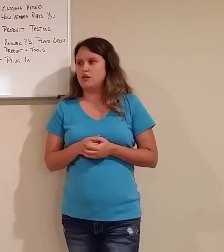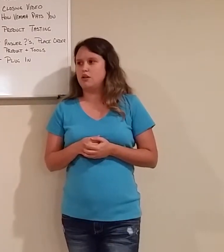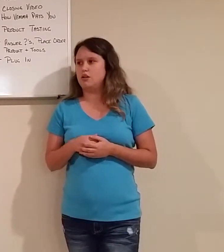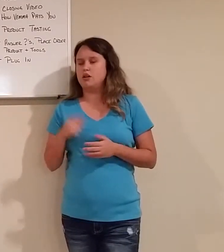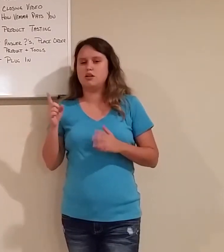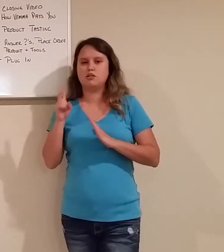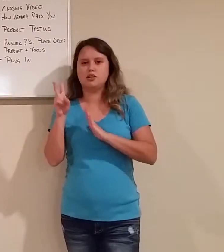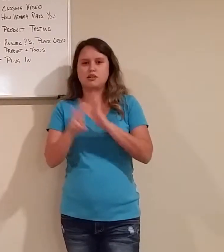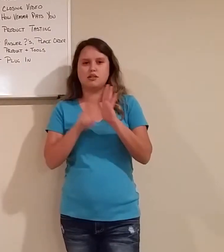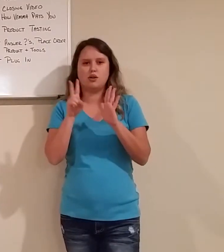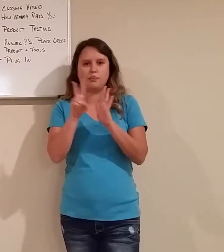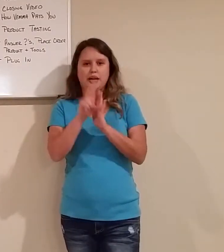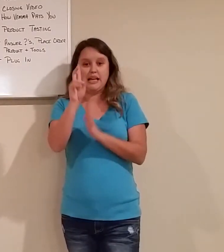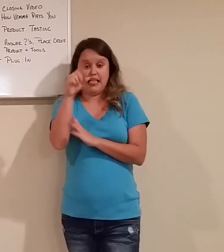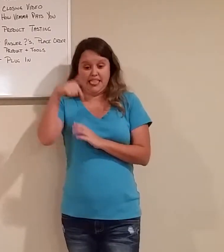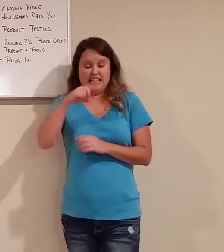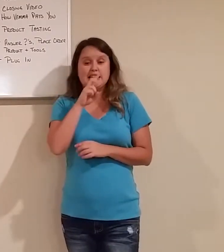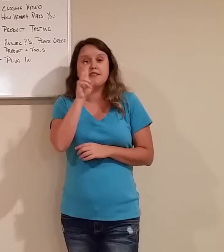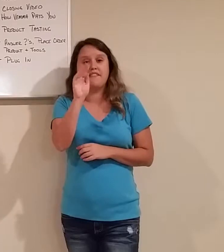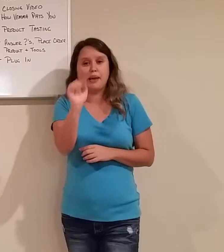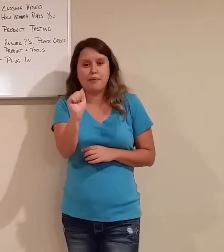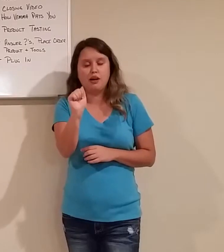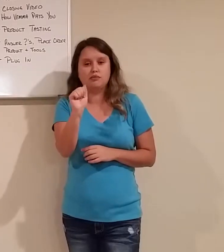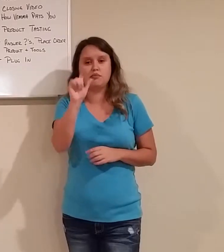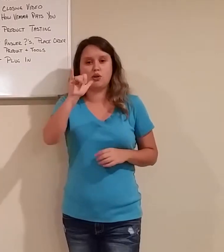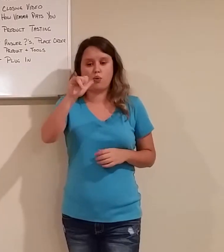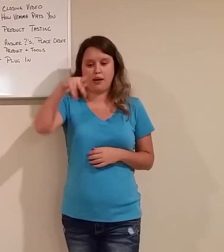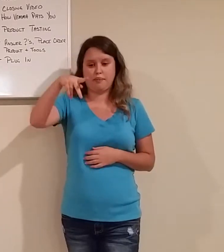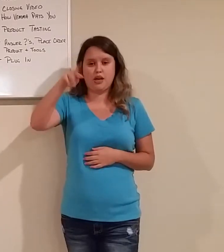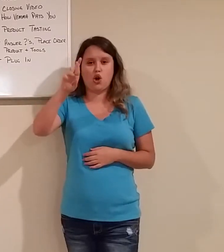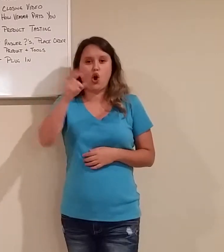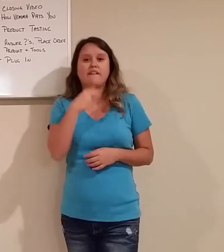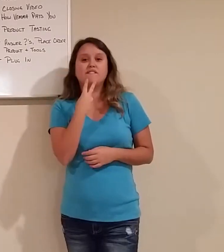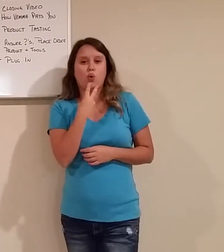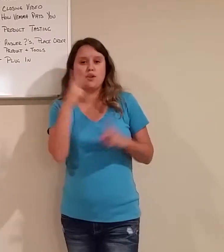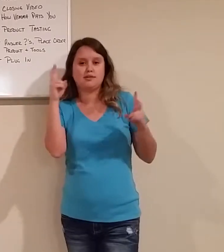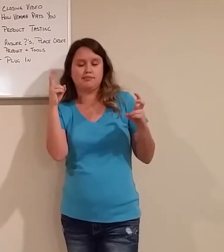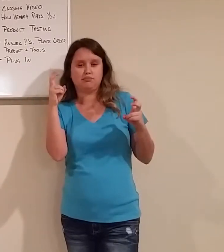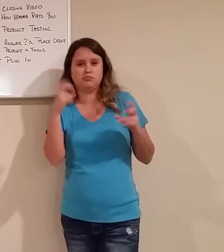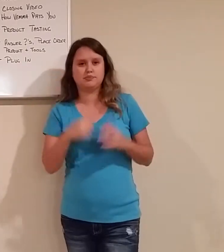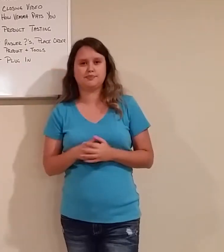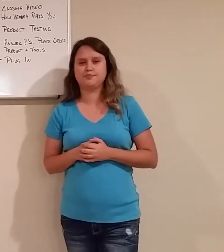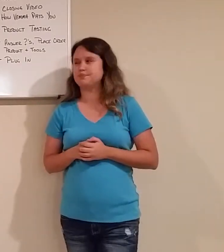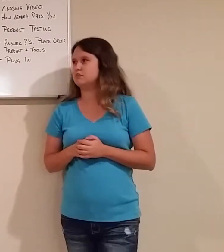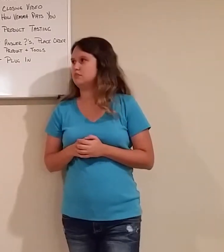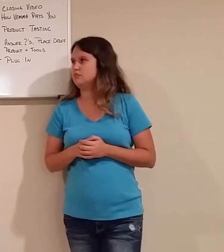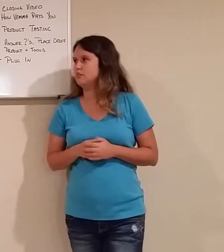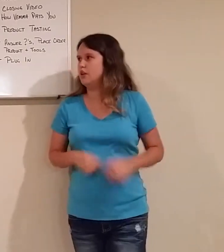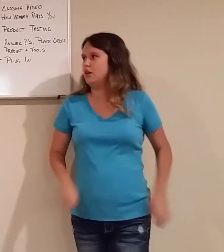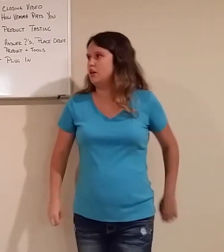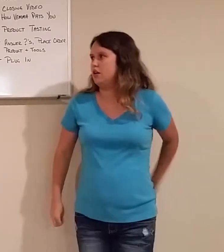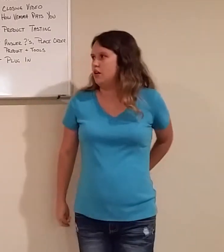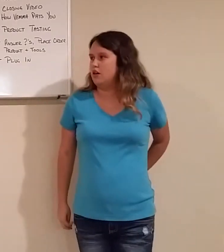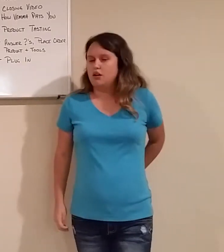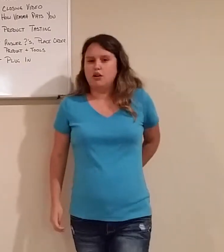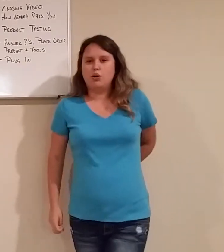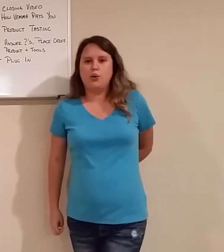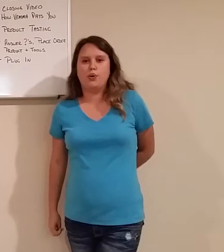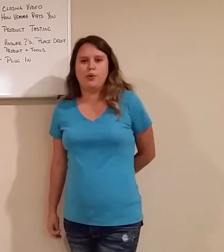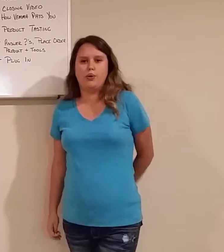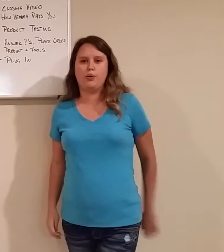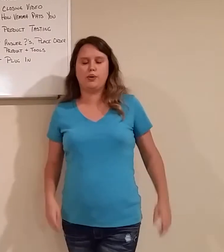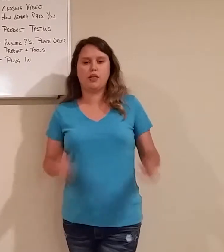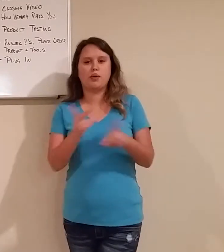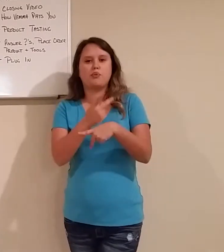Vemma and YPR voice, depending on the age group of your group. After that, we're going to move into